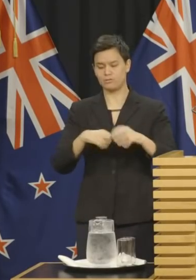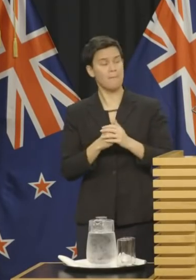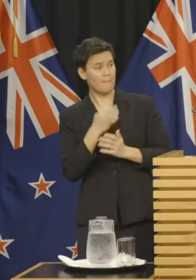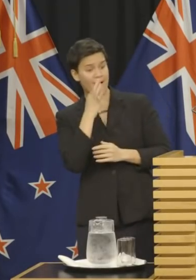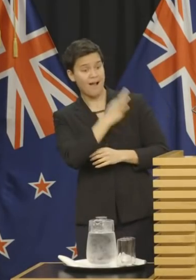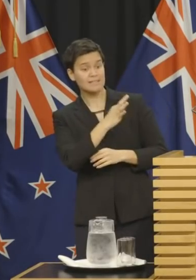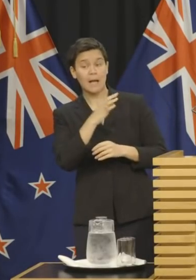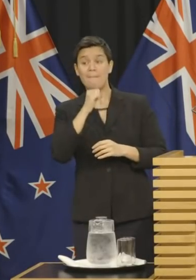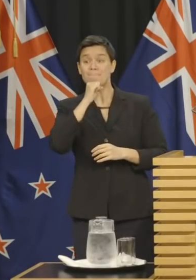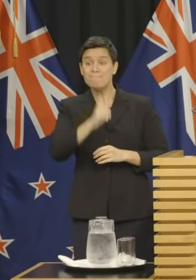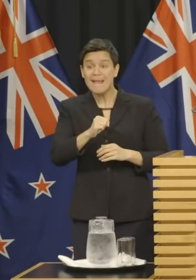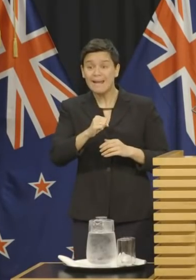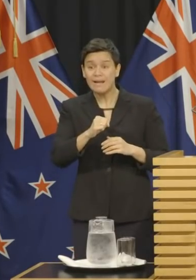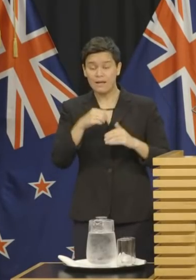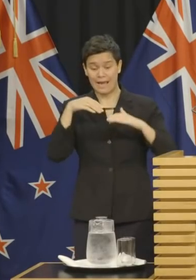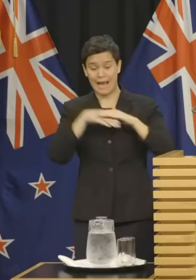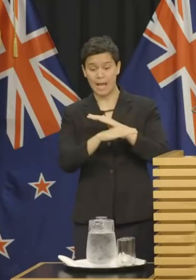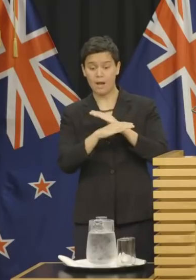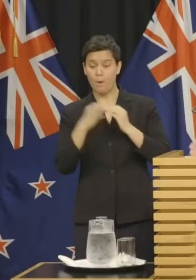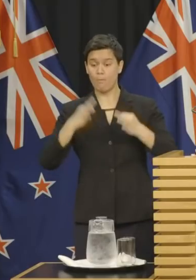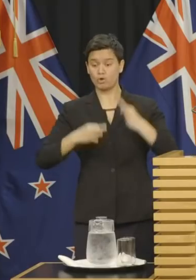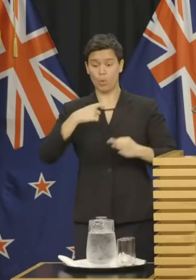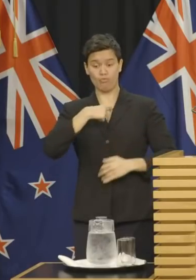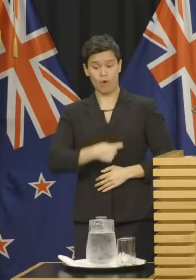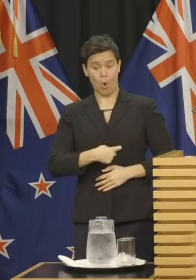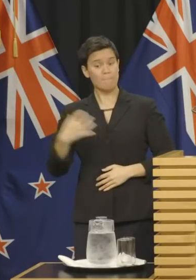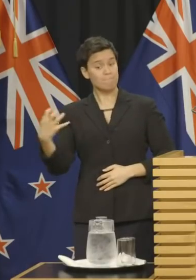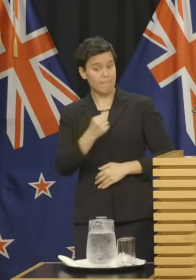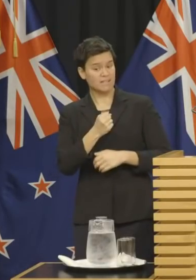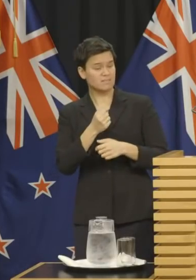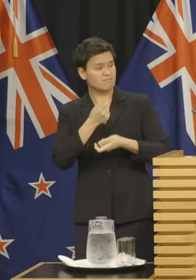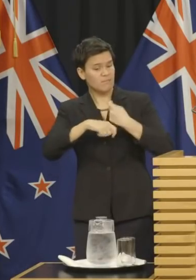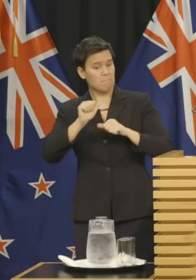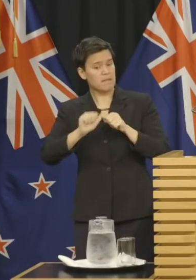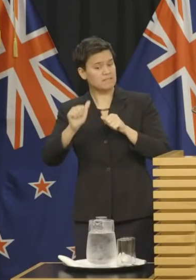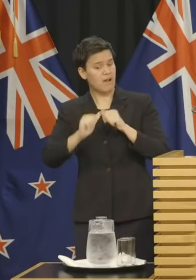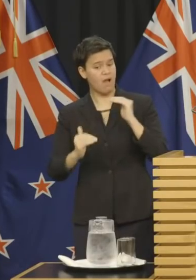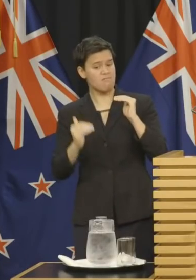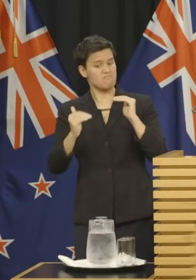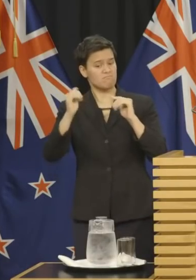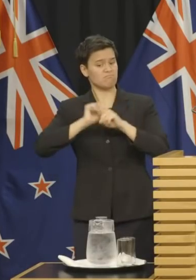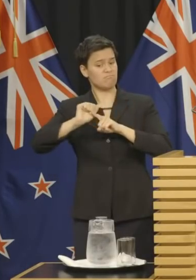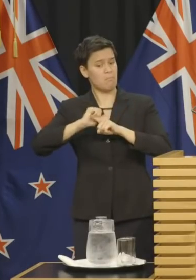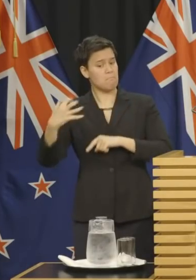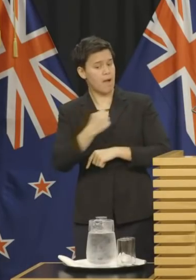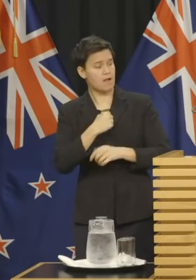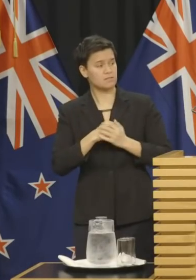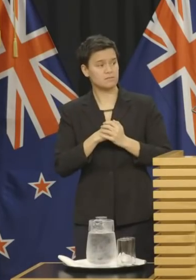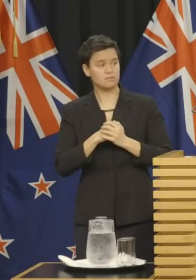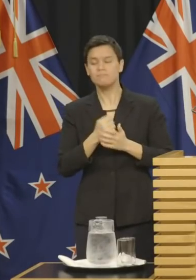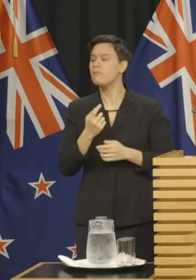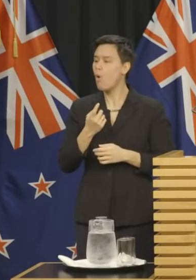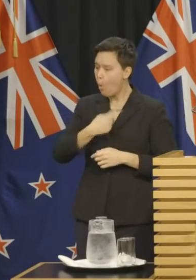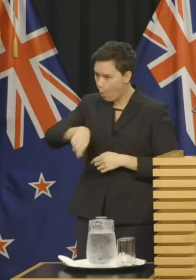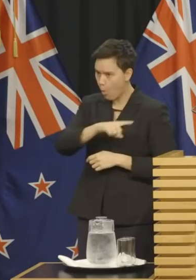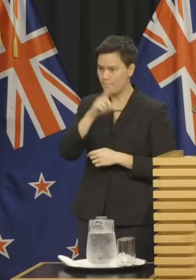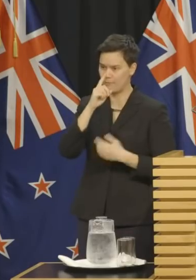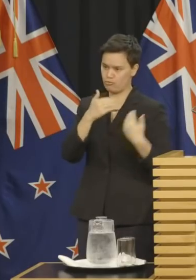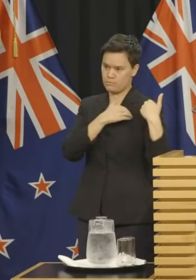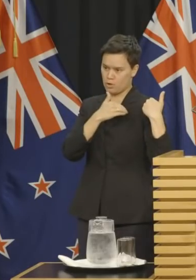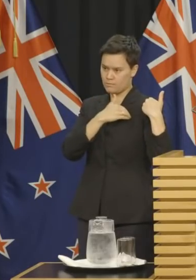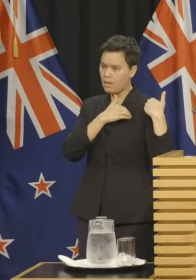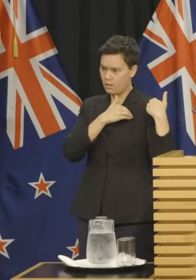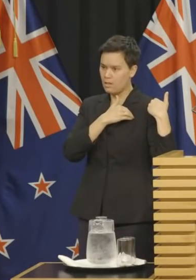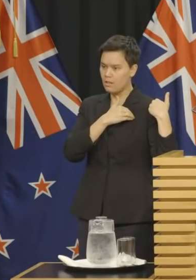men in politics need to do better? We all have a role to make sure that we maintain standards in this environment. I'm not going